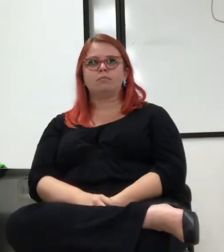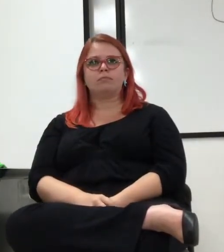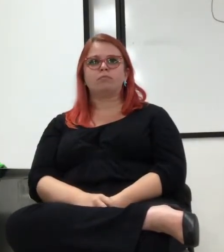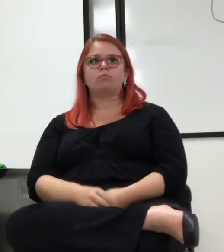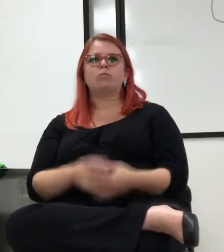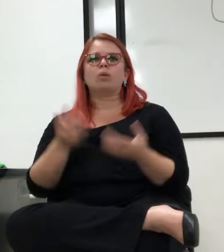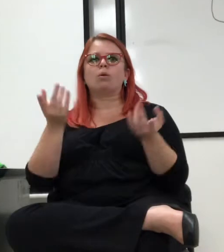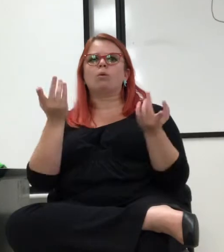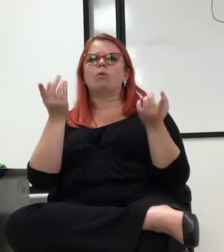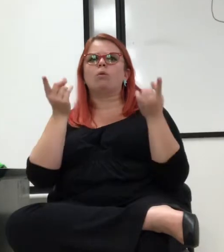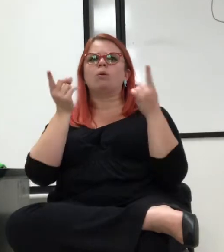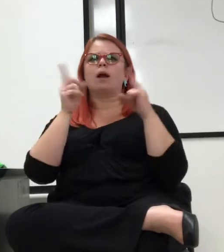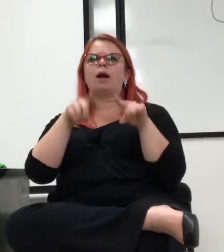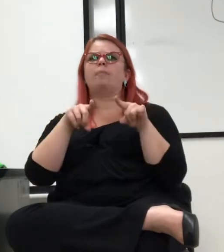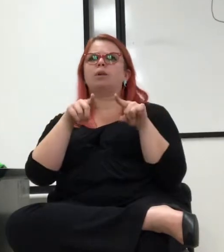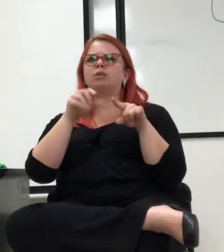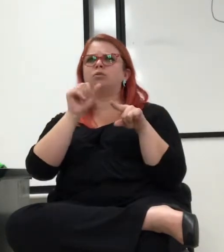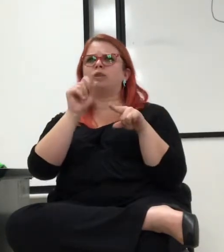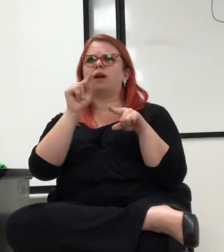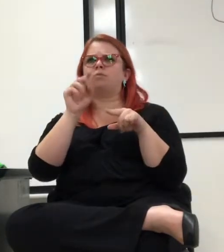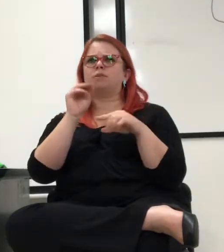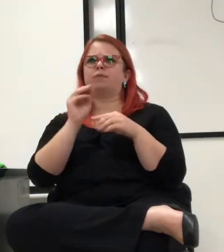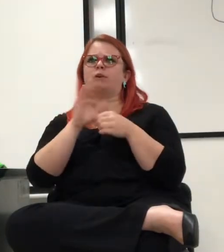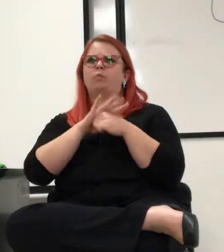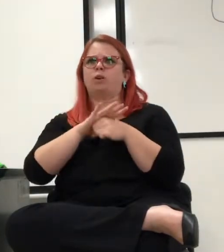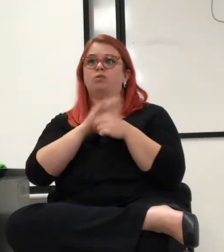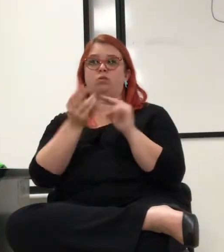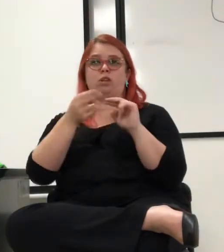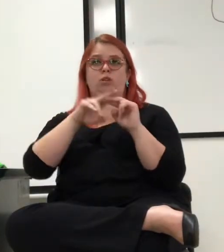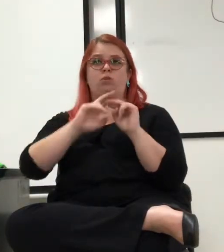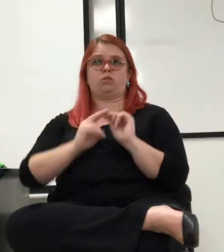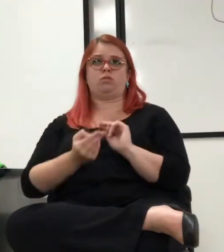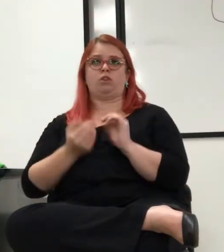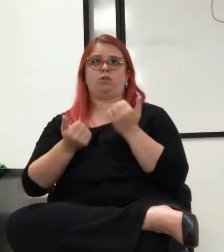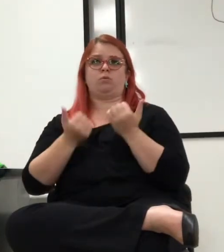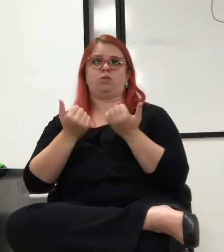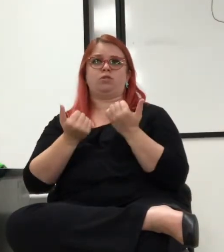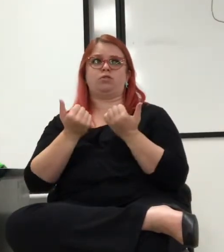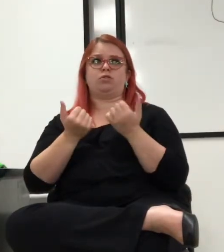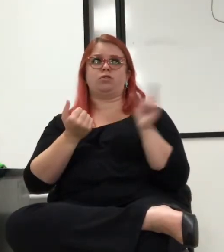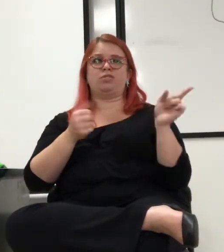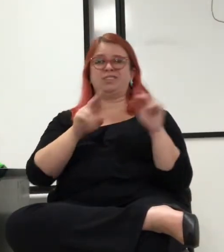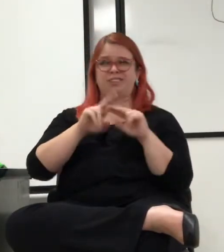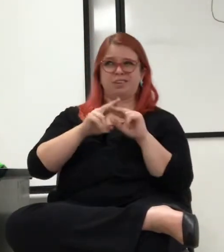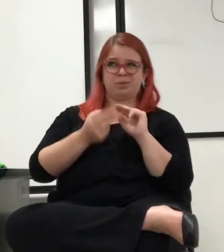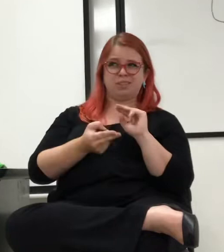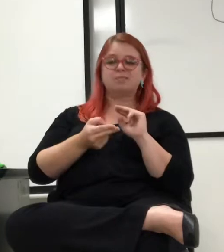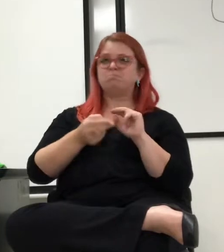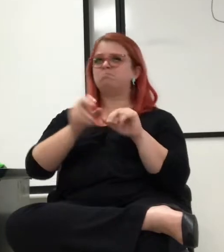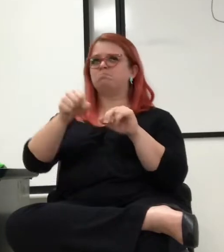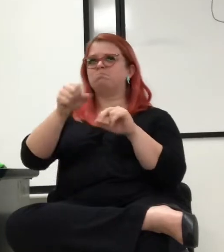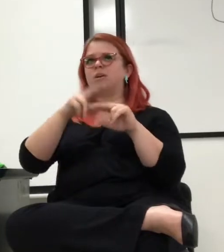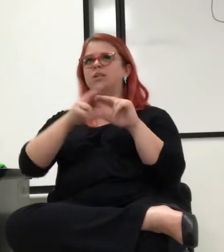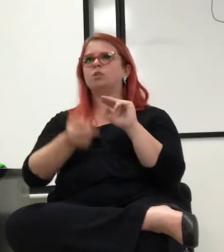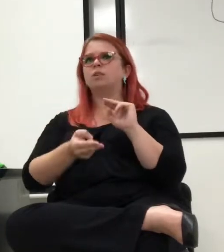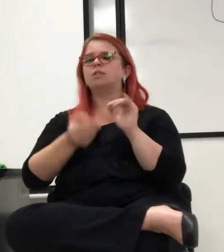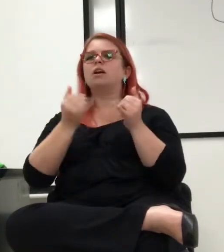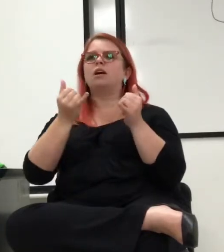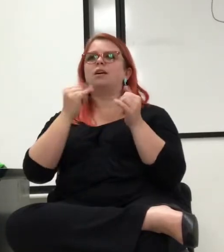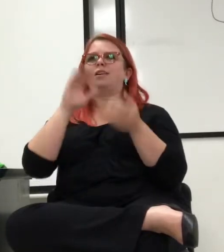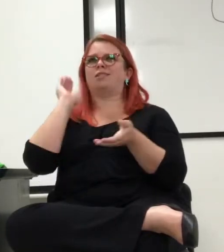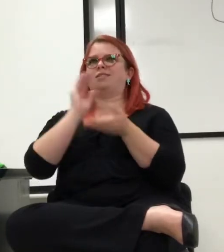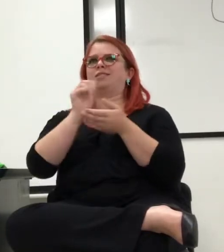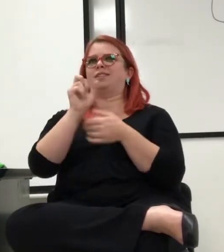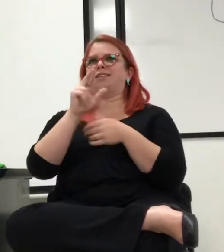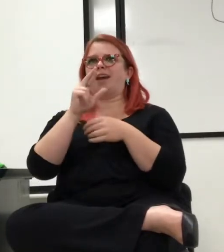What happens to atmospheric pressure? Does it increase or decrease? It decreases. Now you have less air on top of you.